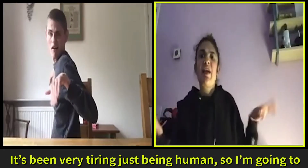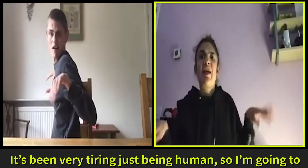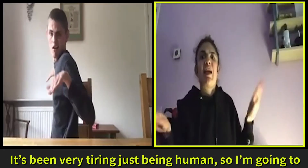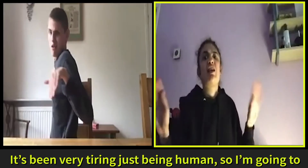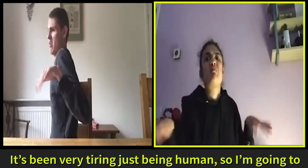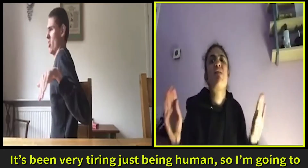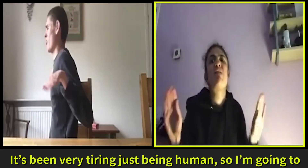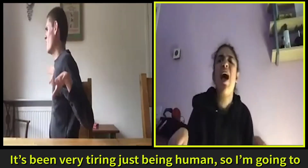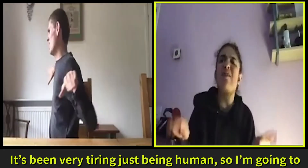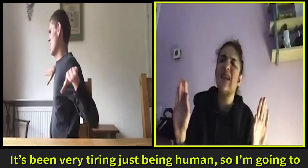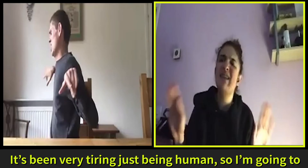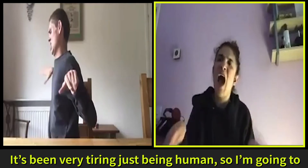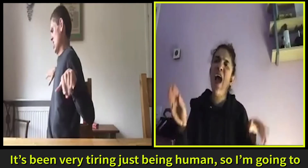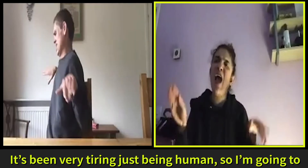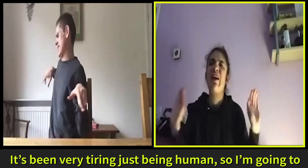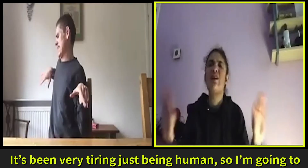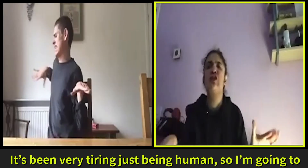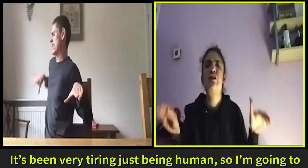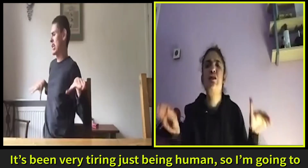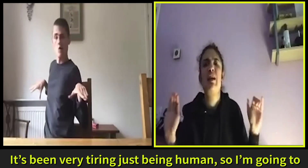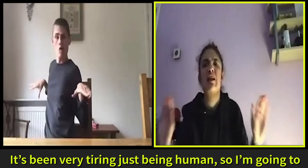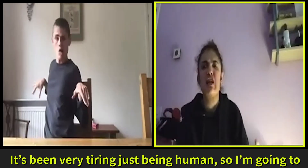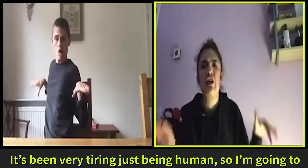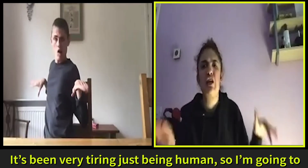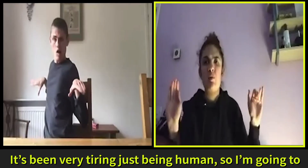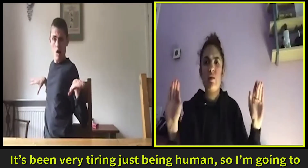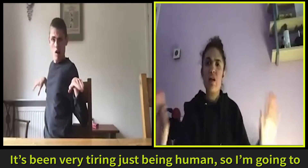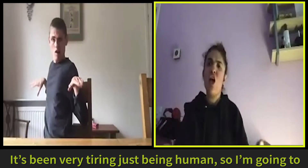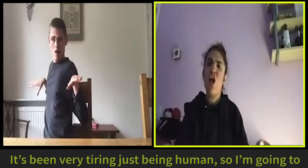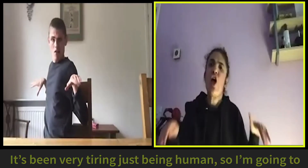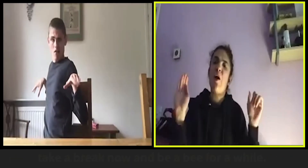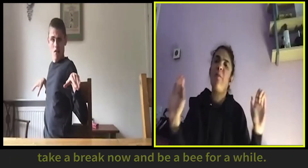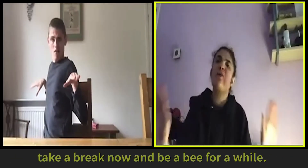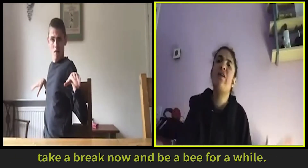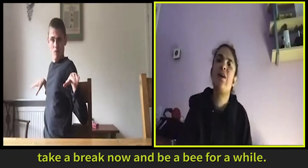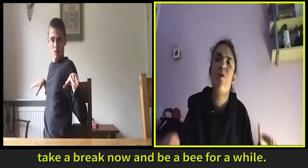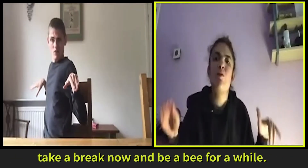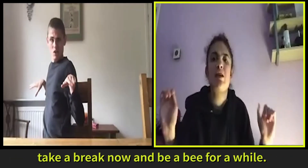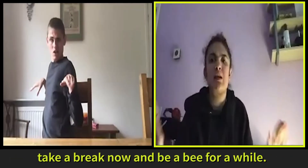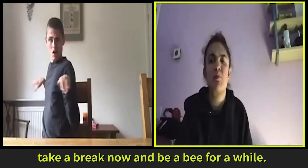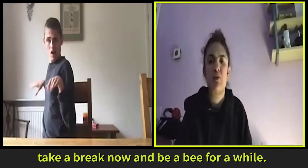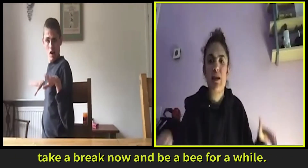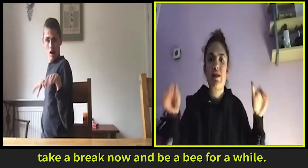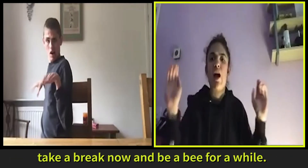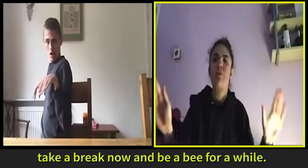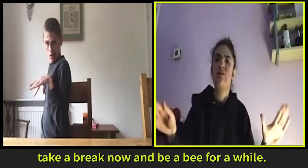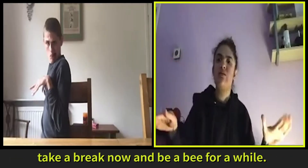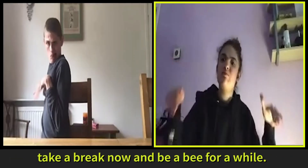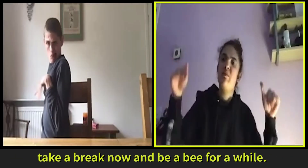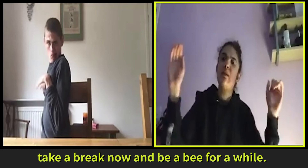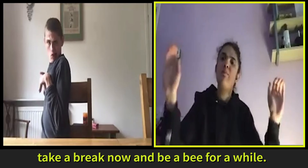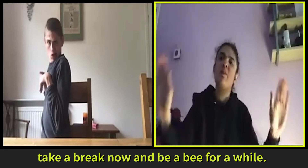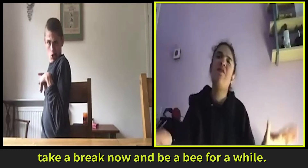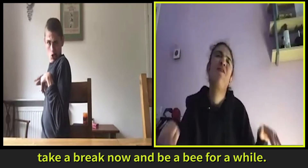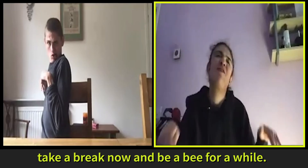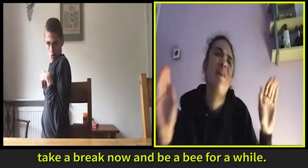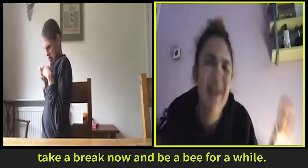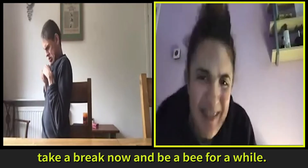It's been very tiring just being a human, so I'm going to go and take a break now and be a bee for a while.